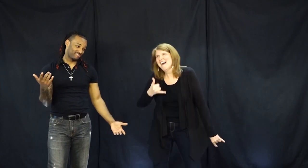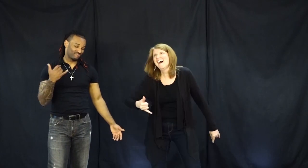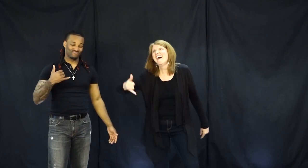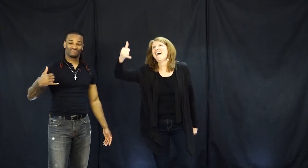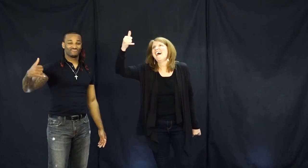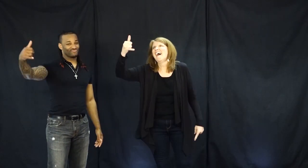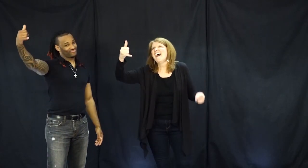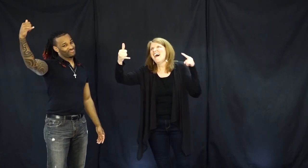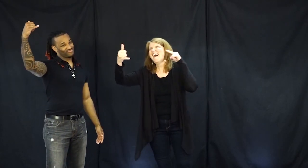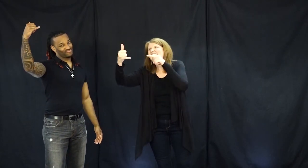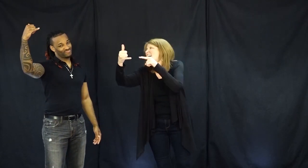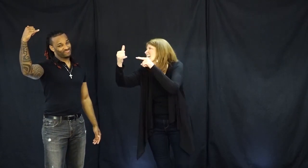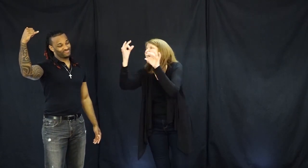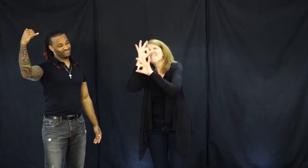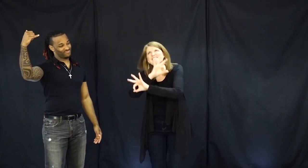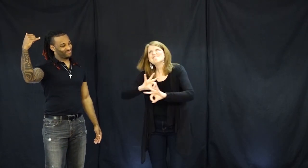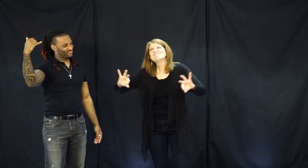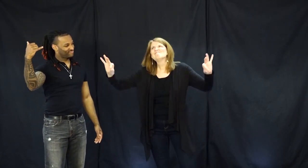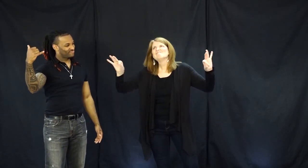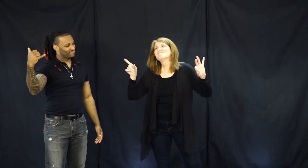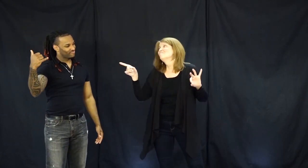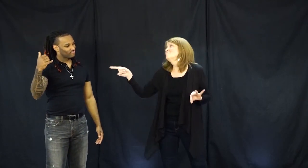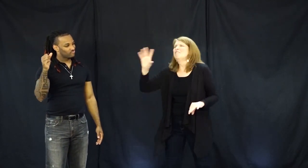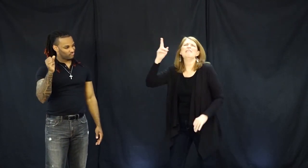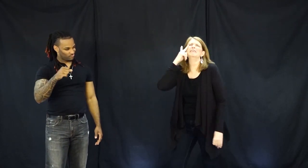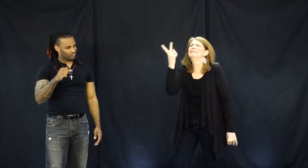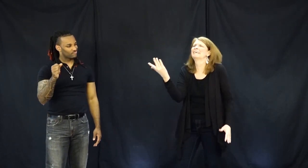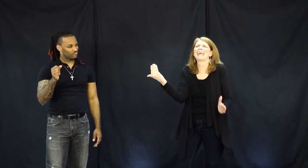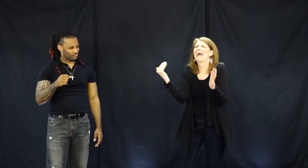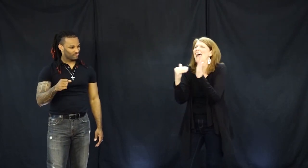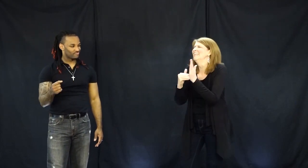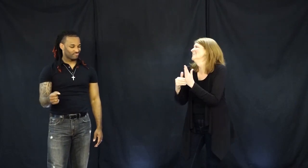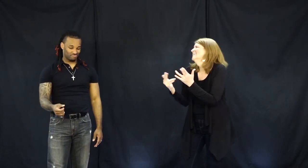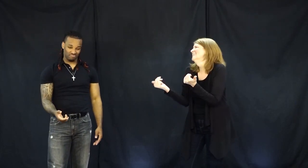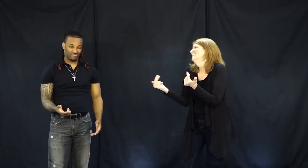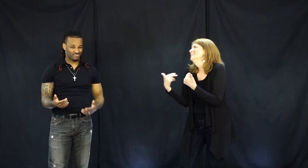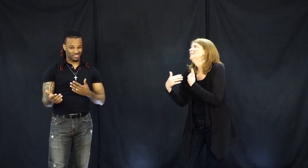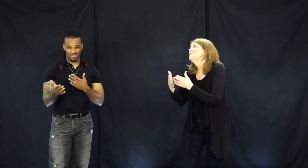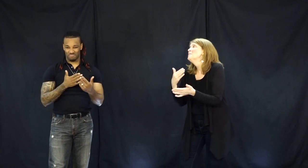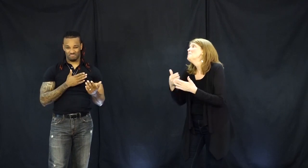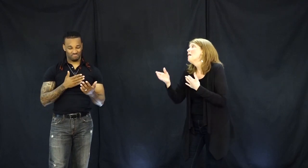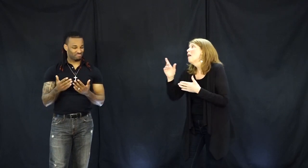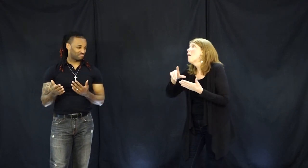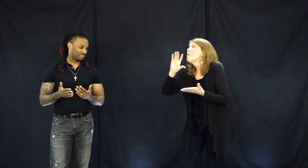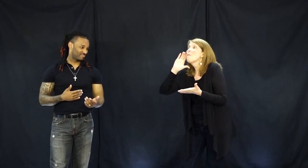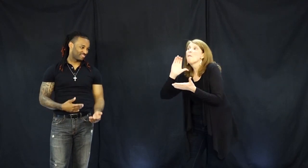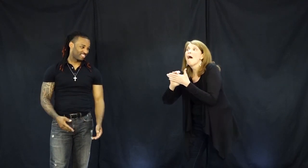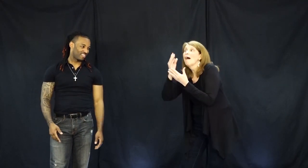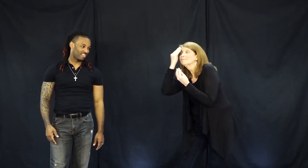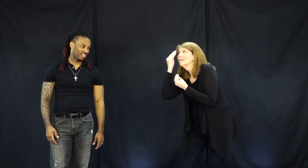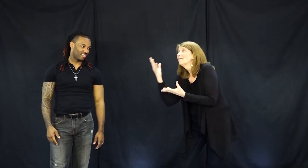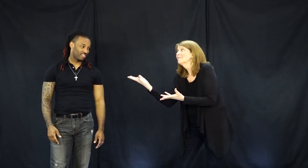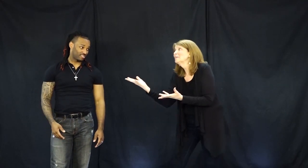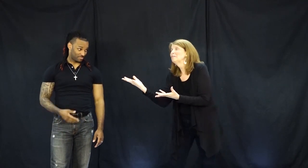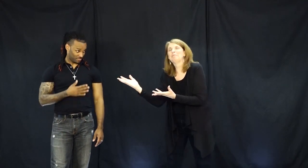freedom. Hey! Something you will never see again. No matter what she tells you, Let's